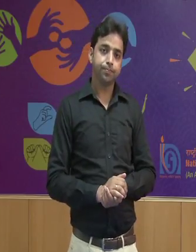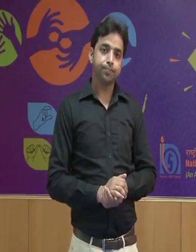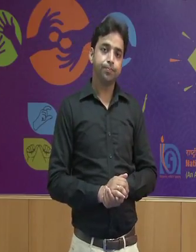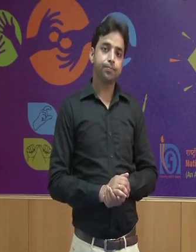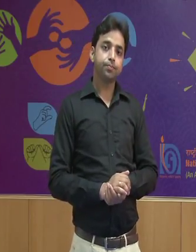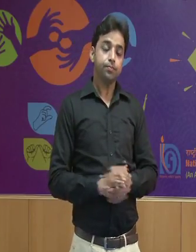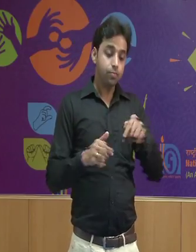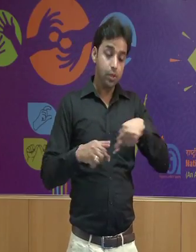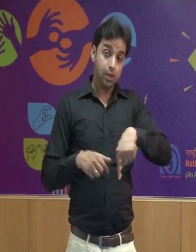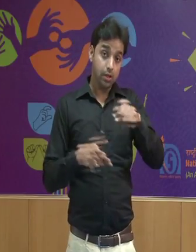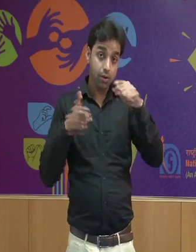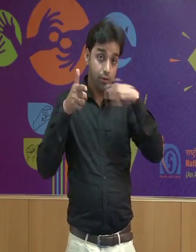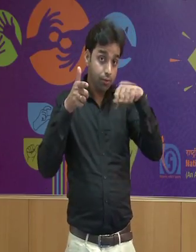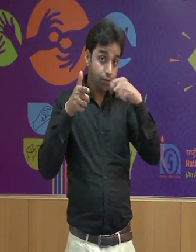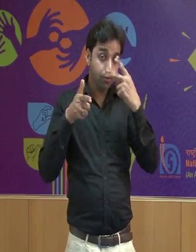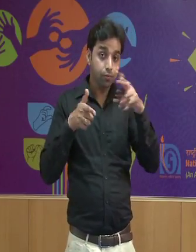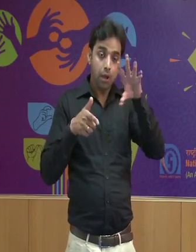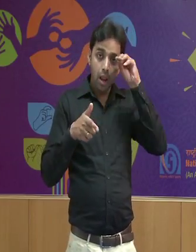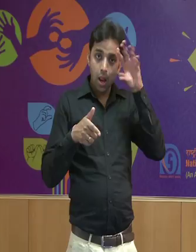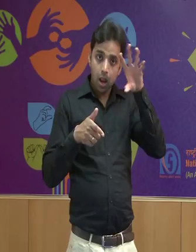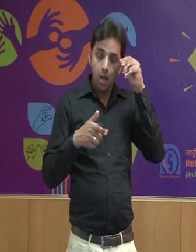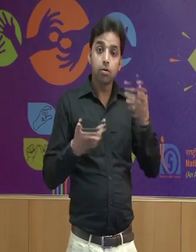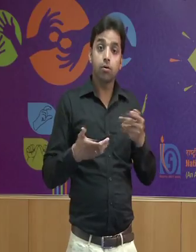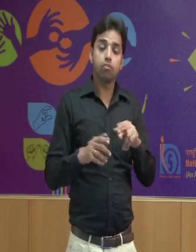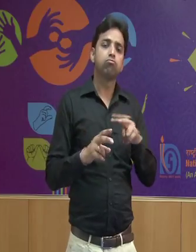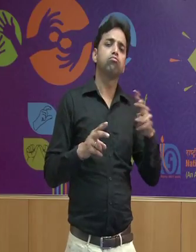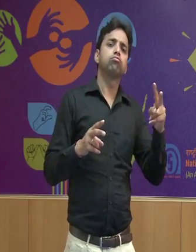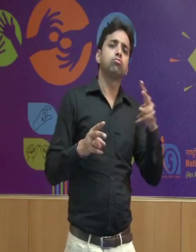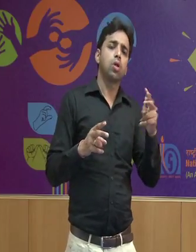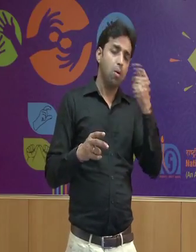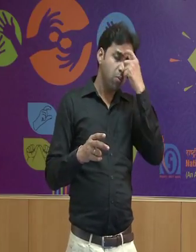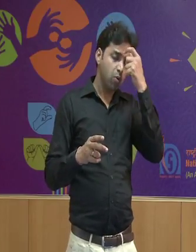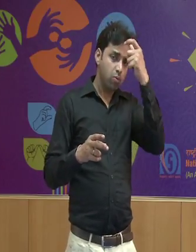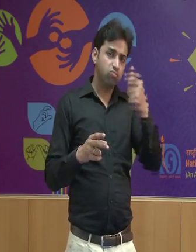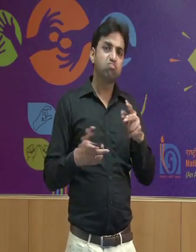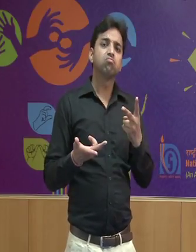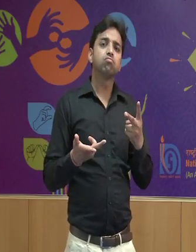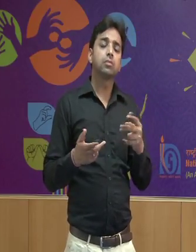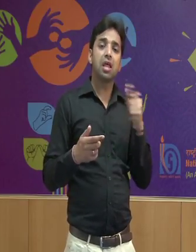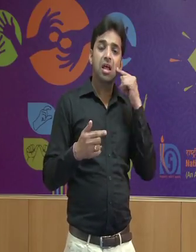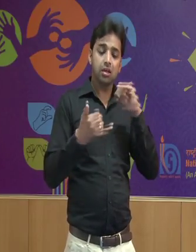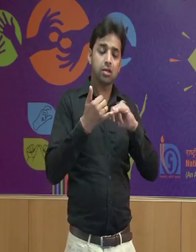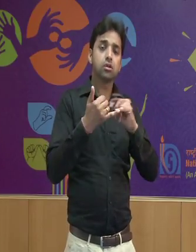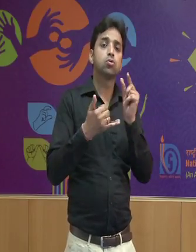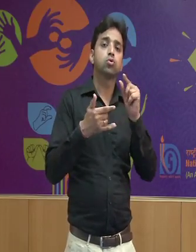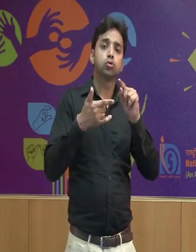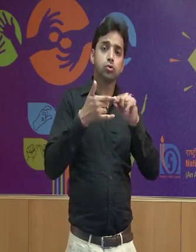In this video, first we learnt about the various problems and issues that our